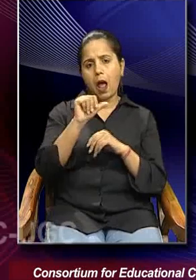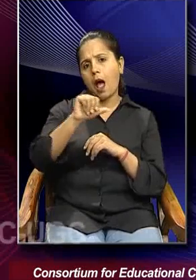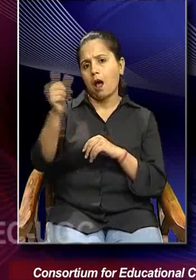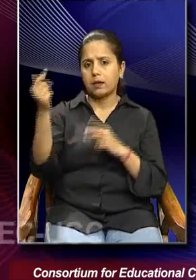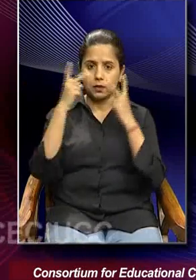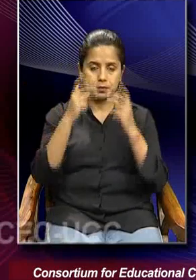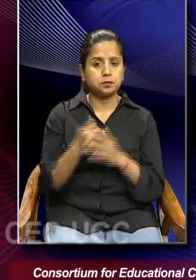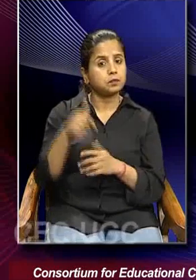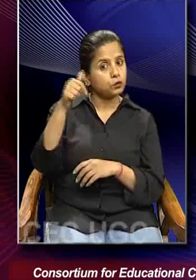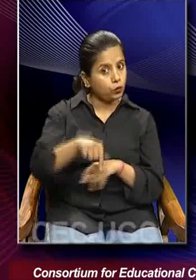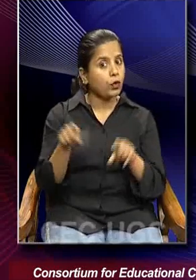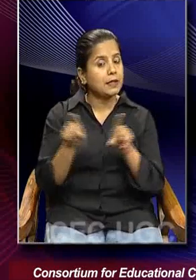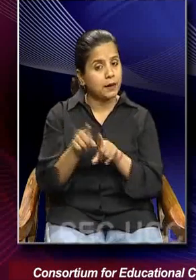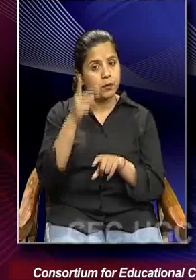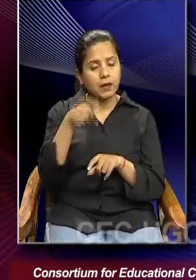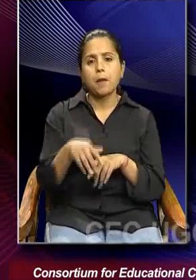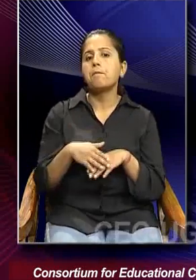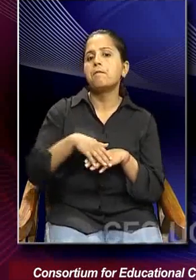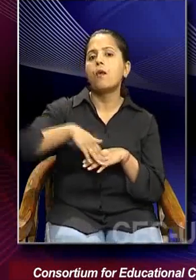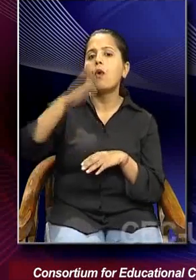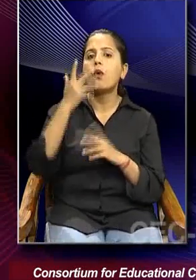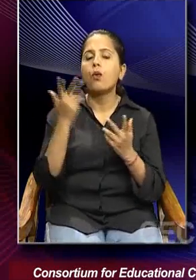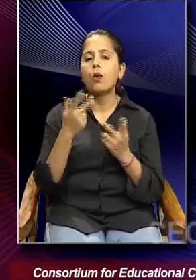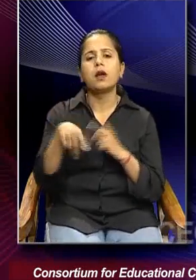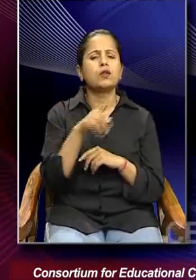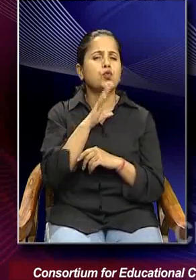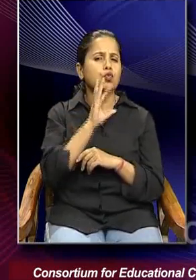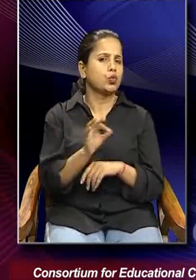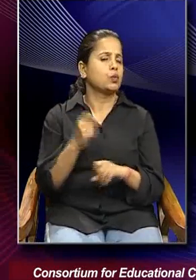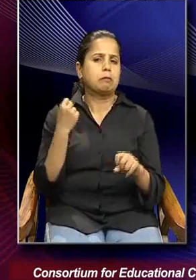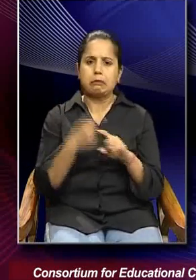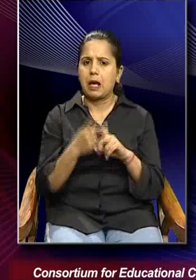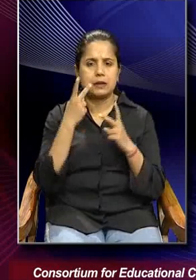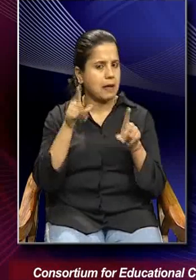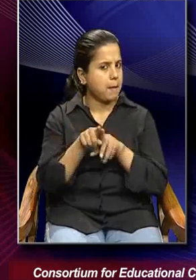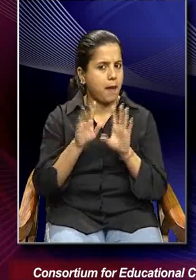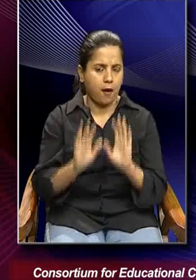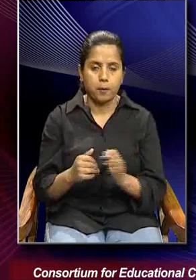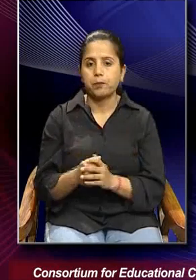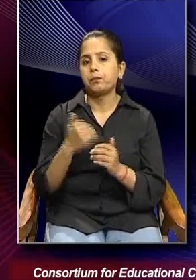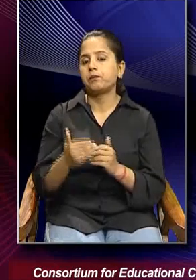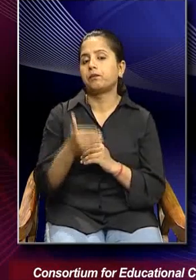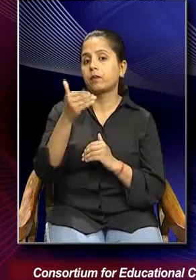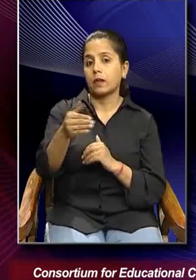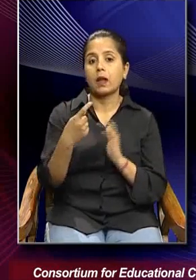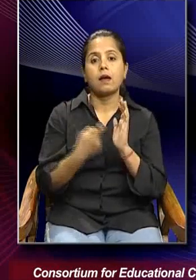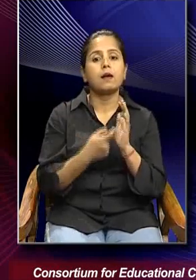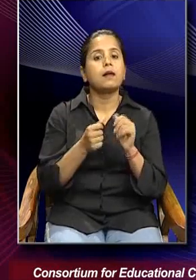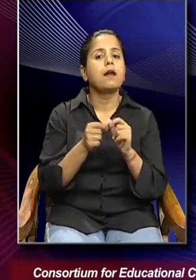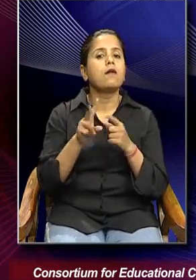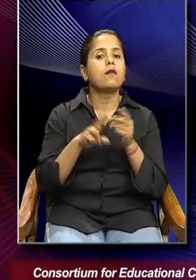contexts, even today, it's largely holding true. Further, Revenstein argued